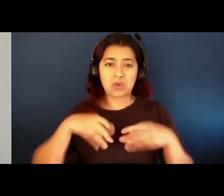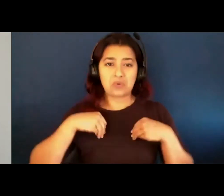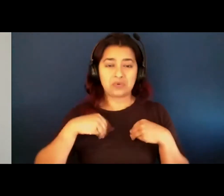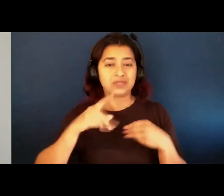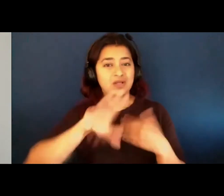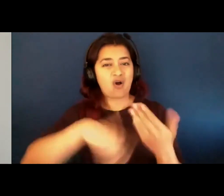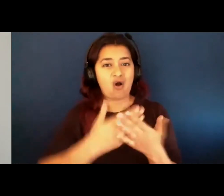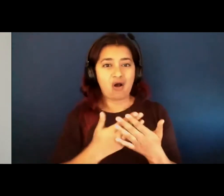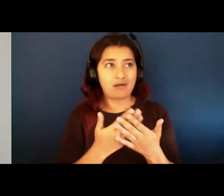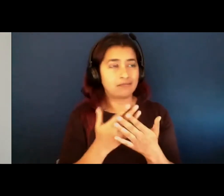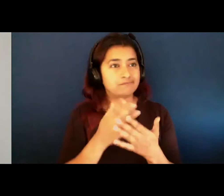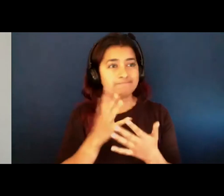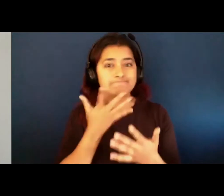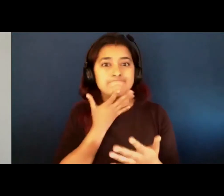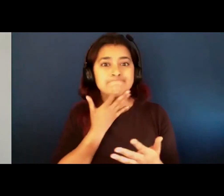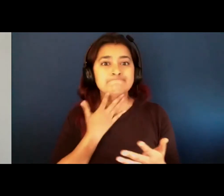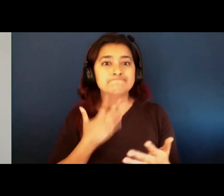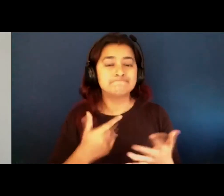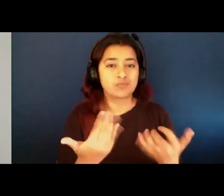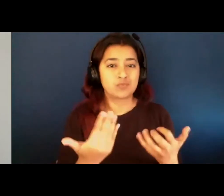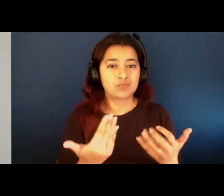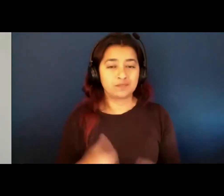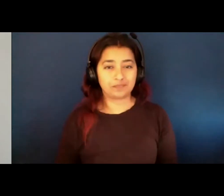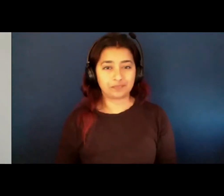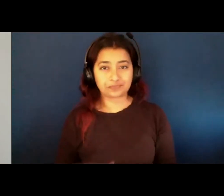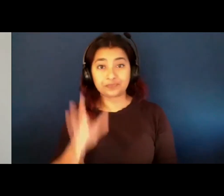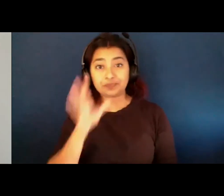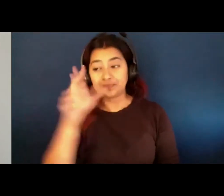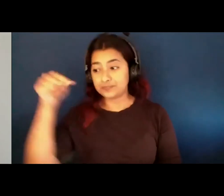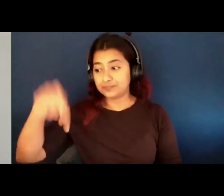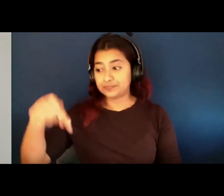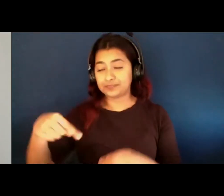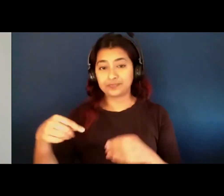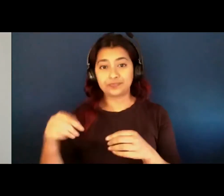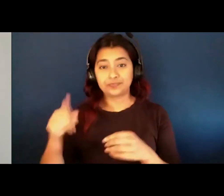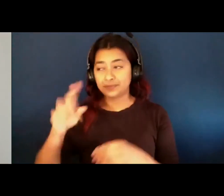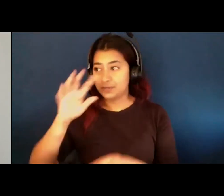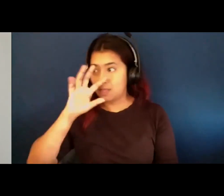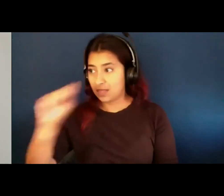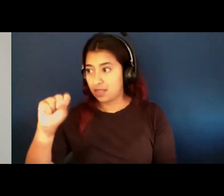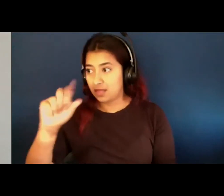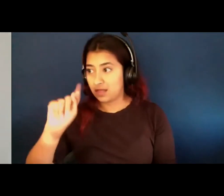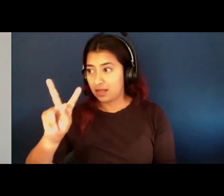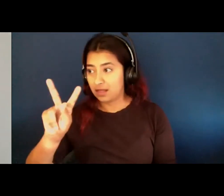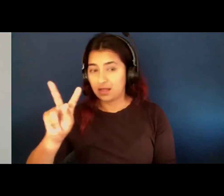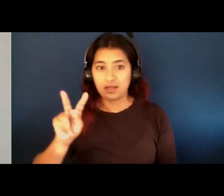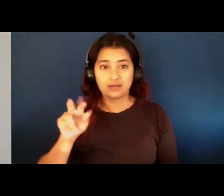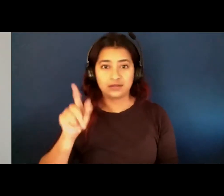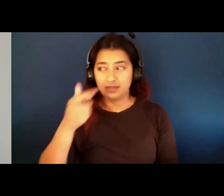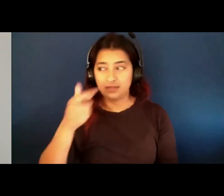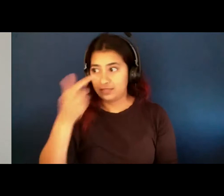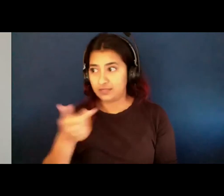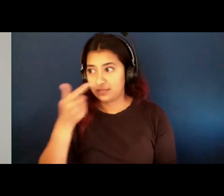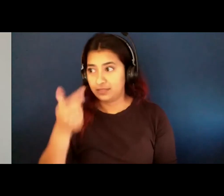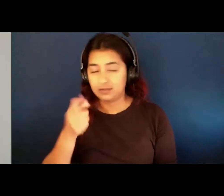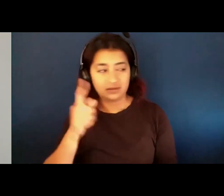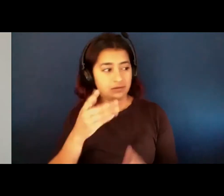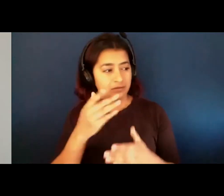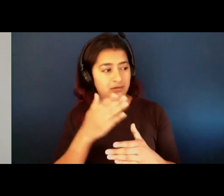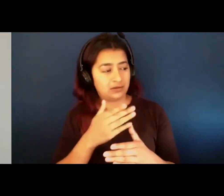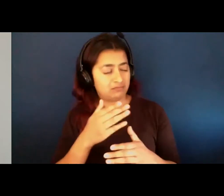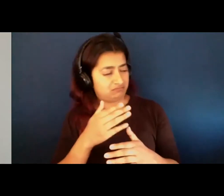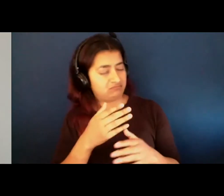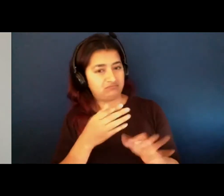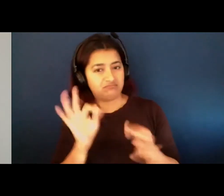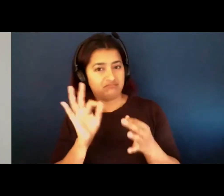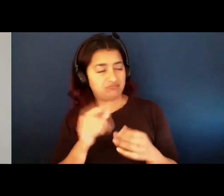hungry. Grandma remained downstairs, more glued than ever to the TV set. She'd been perturbed by all of the strange visits,